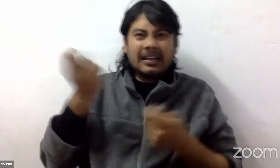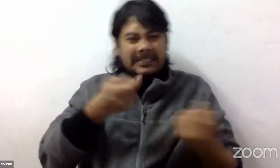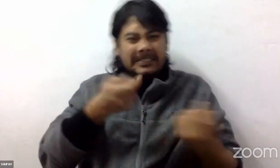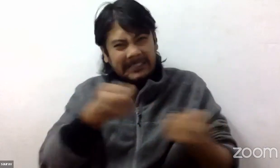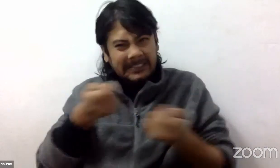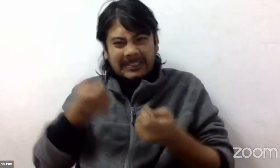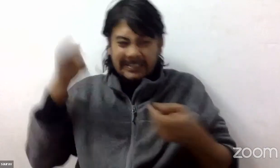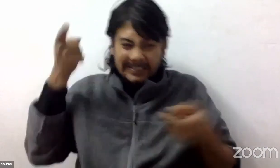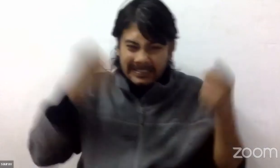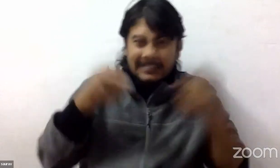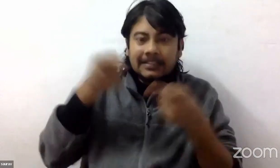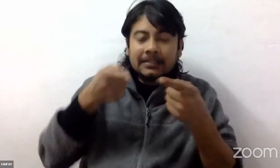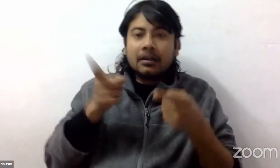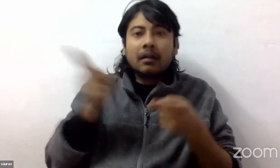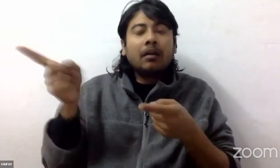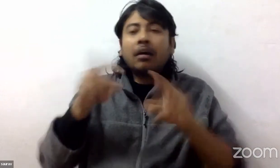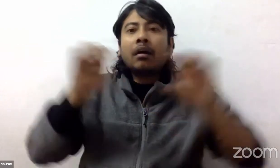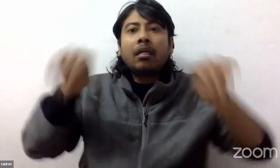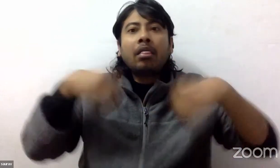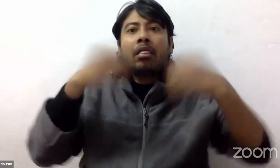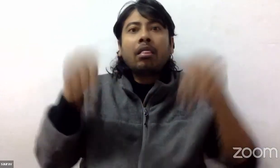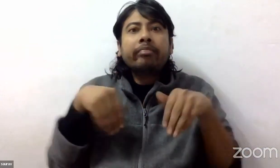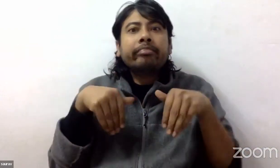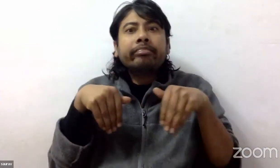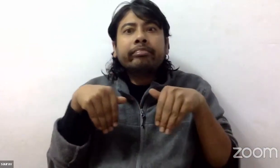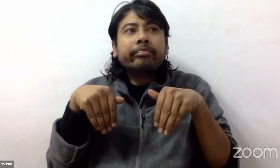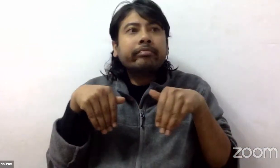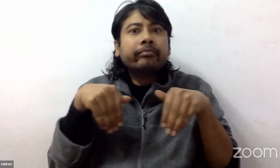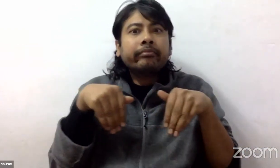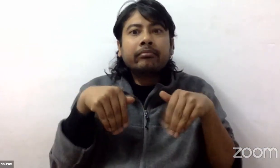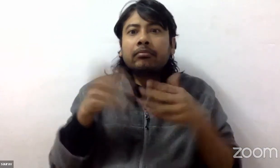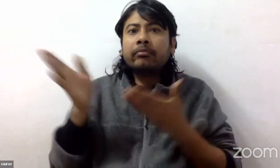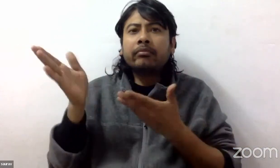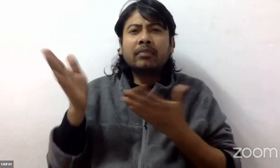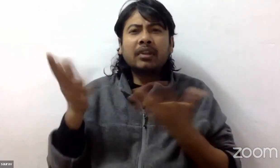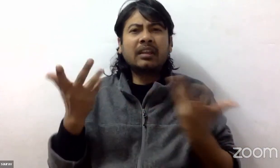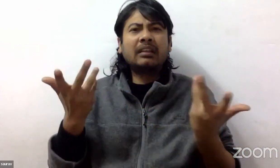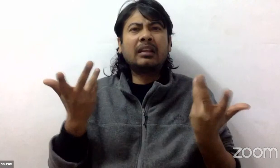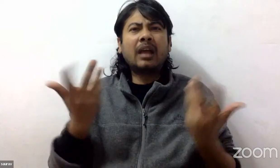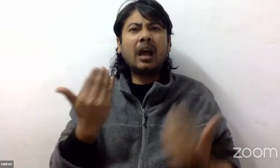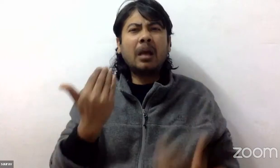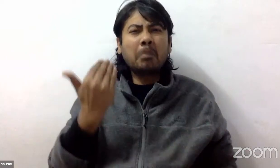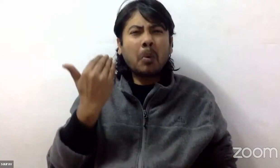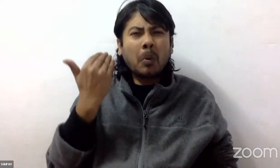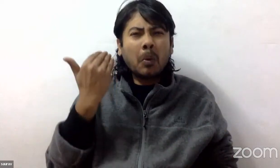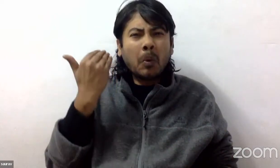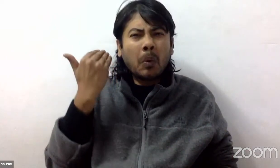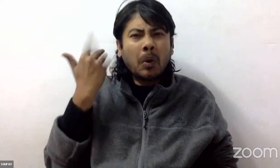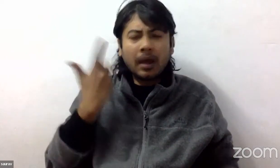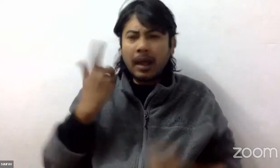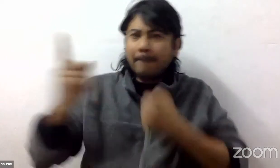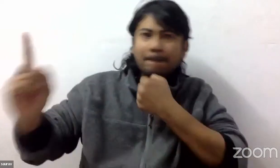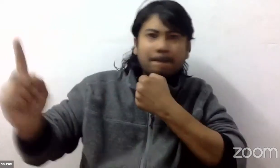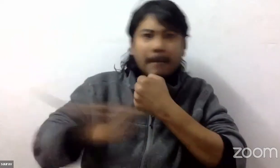and he says, "I cannot punish anybody. What should I do?" So Lord said, "Why don't you go and hide